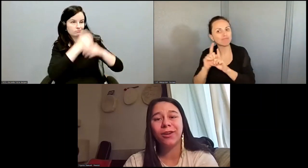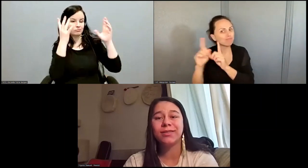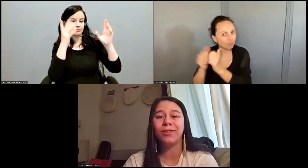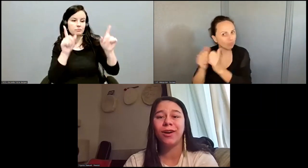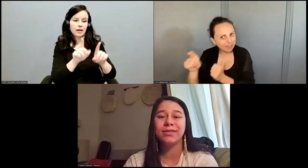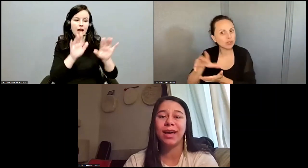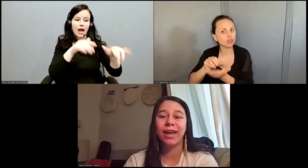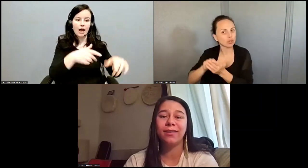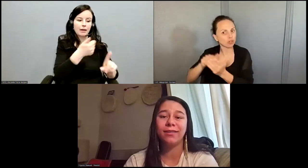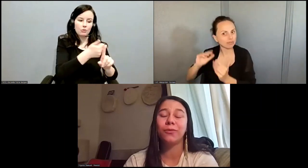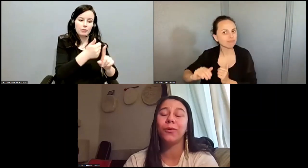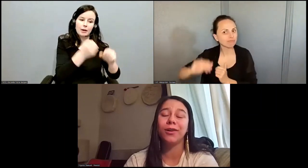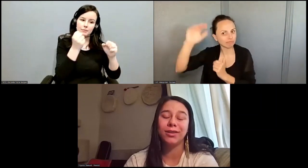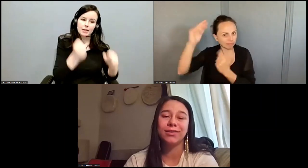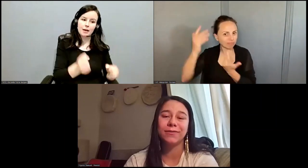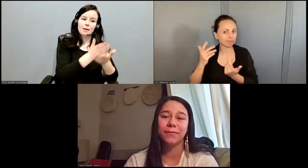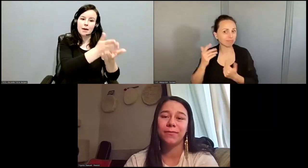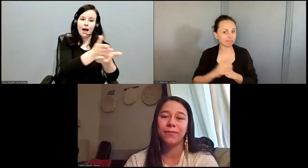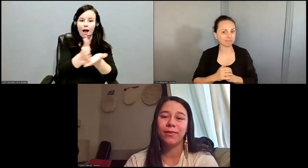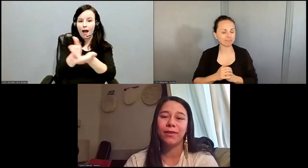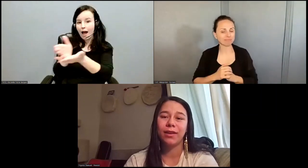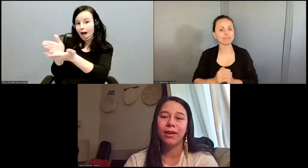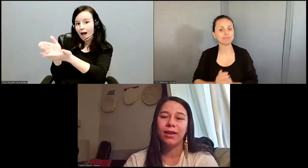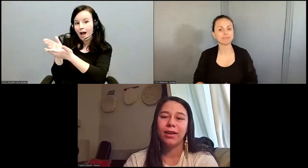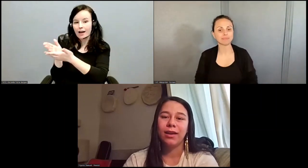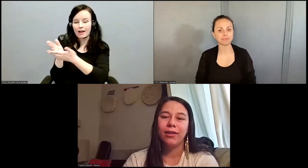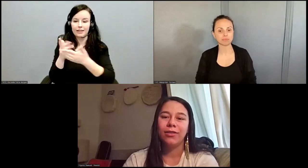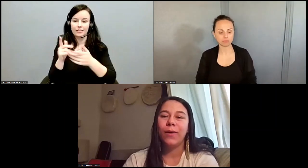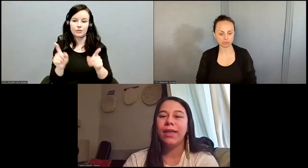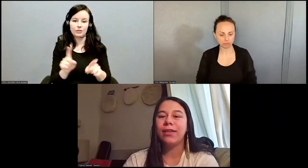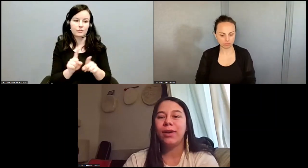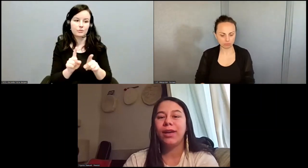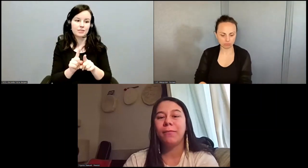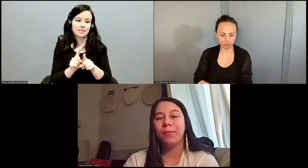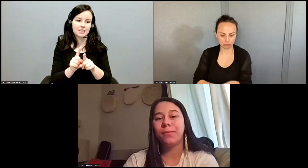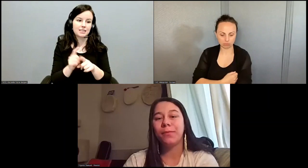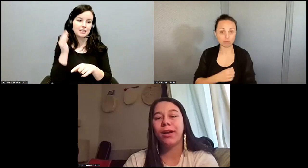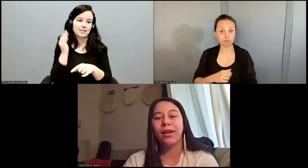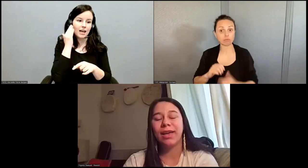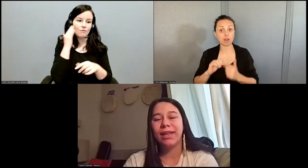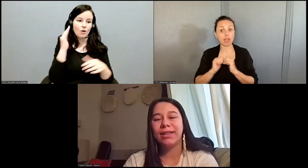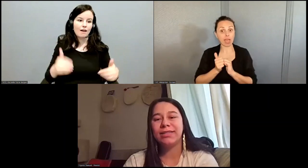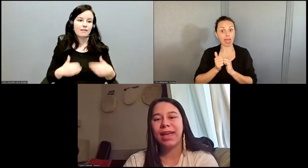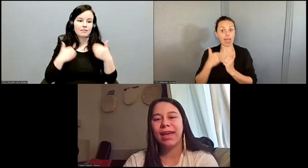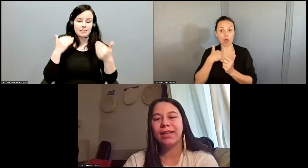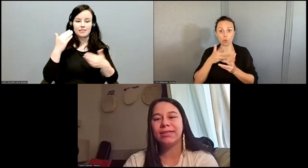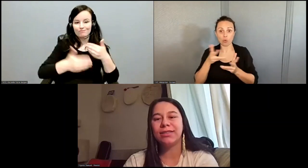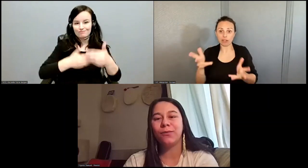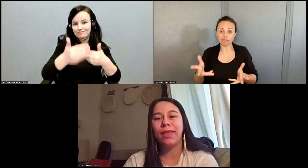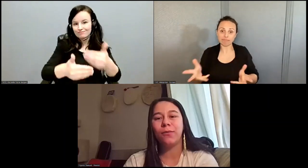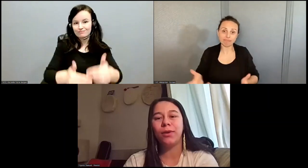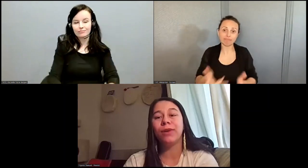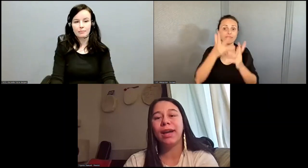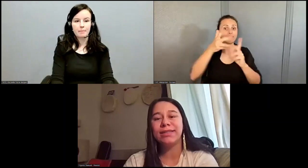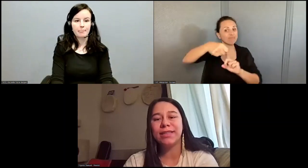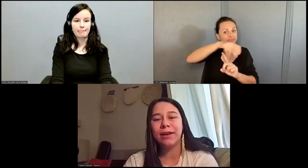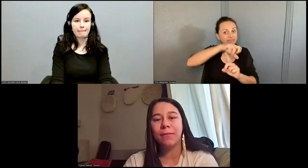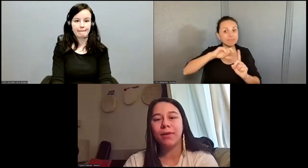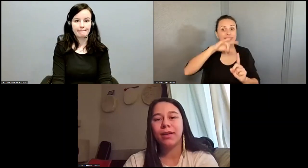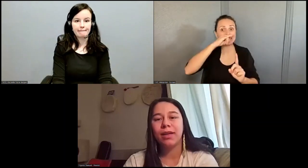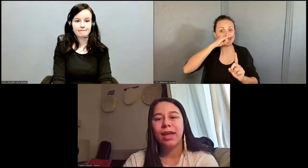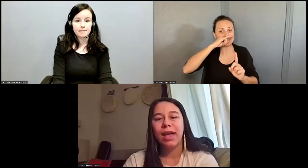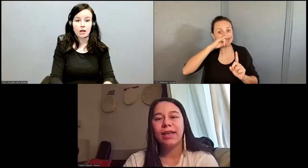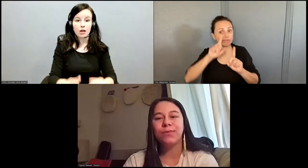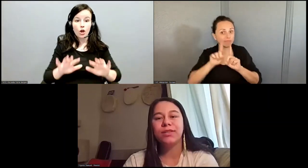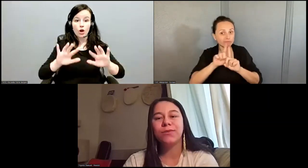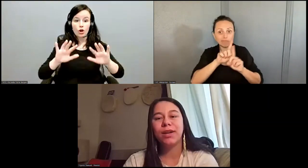he learns alongside the world. The way that we upbring our kids and the way that we raise